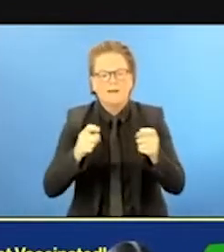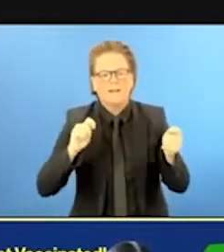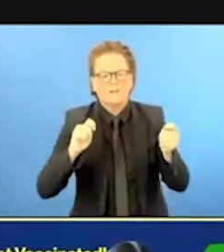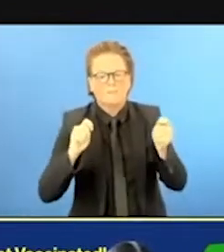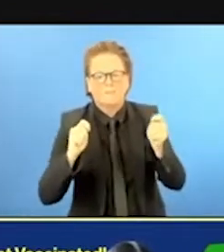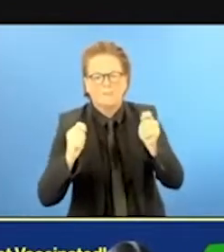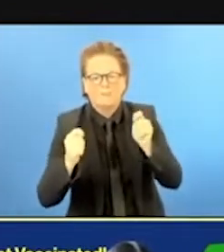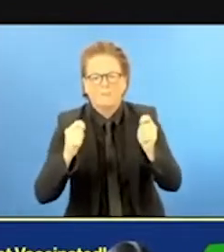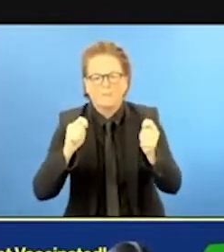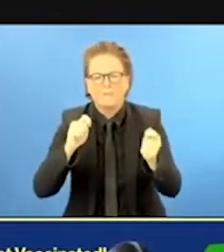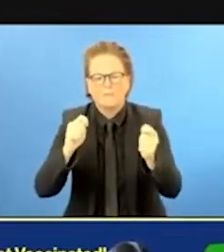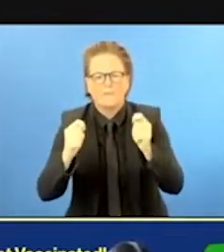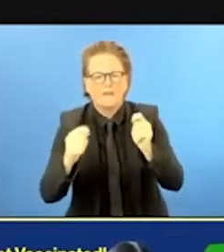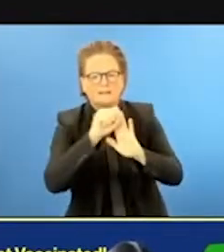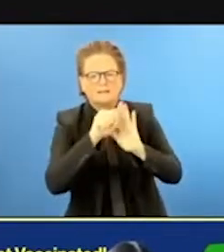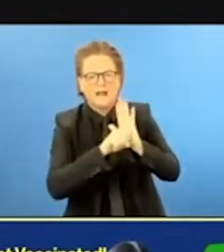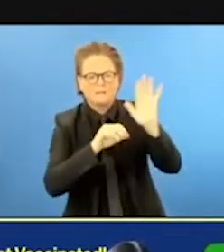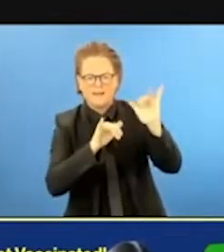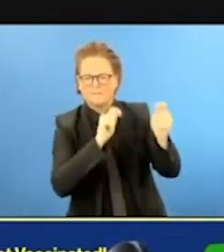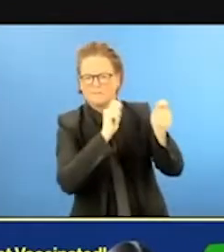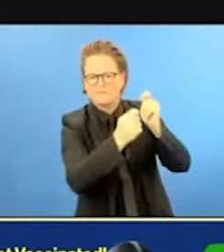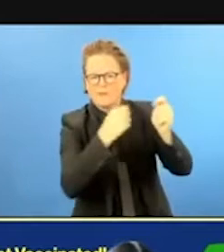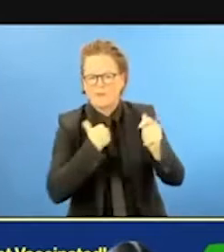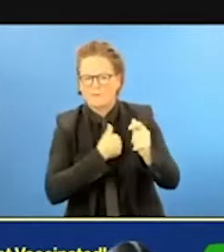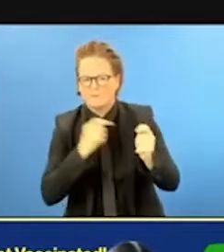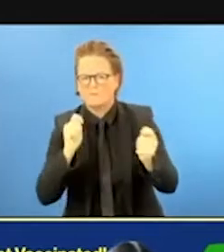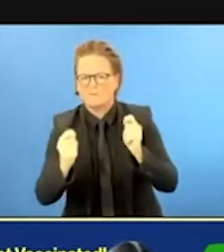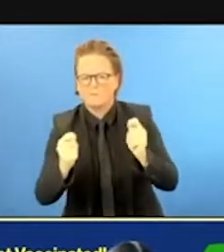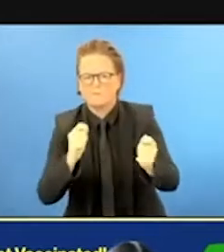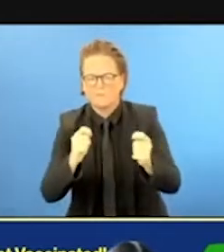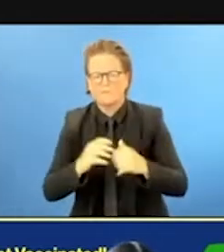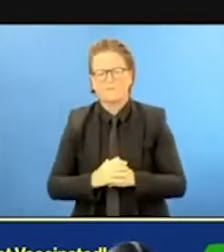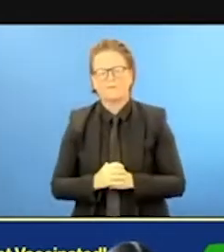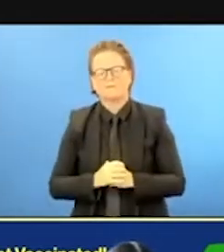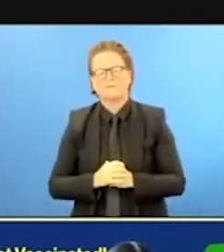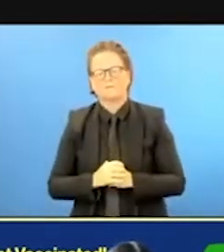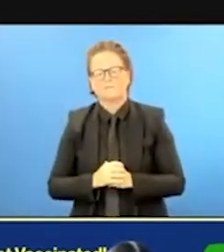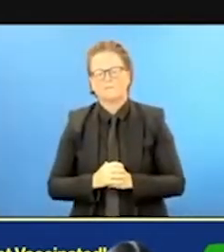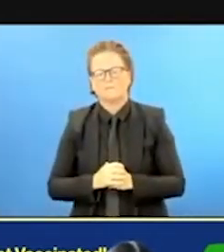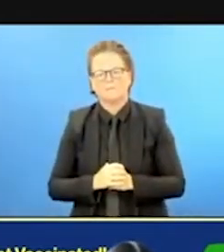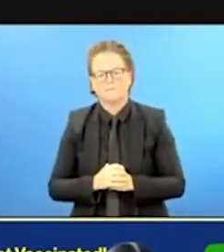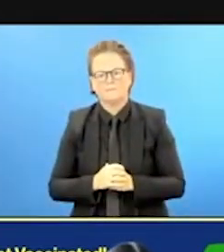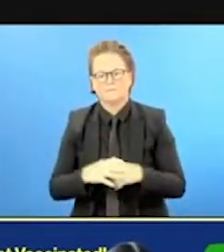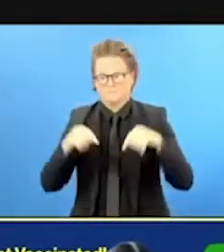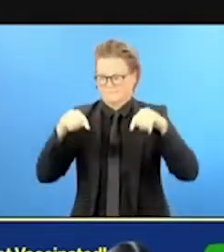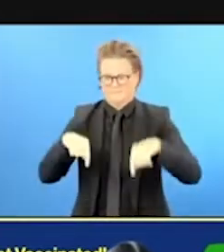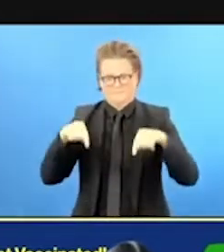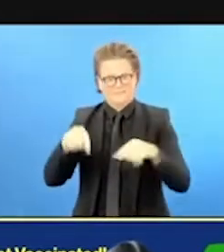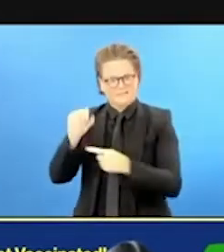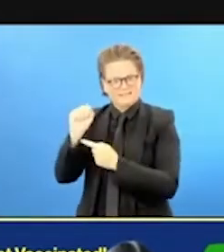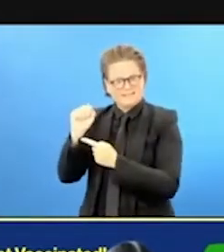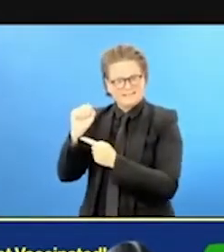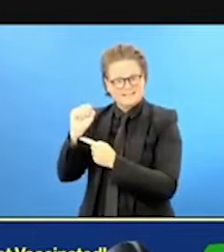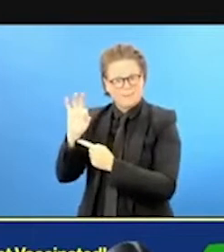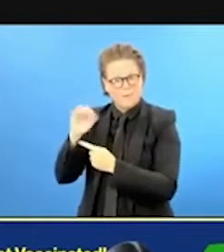guidance. Our guiding principles here in San Francisco include equity, getting vaccine out in